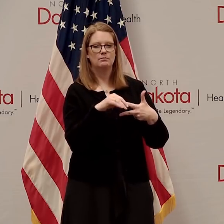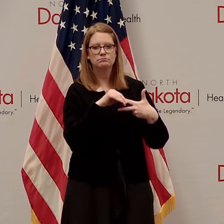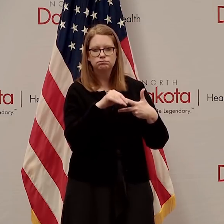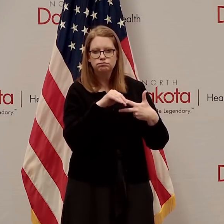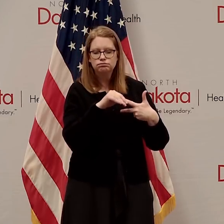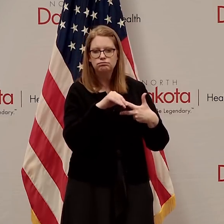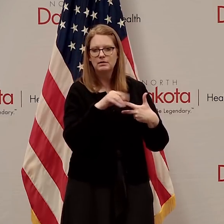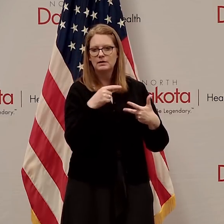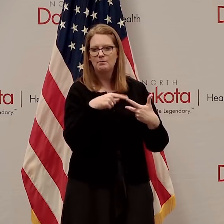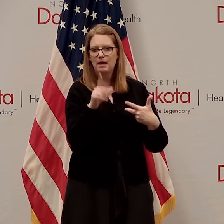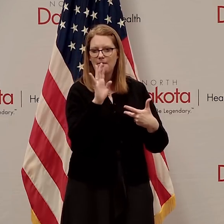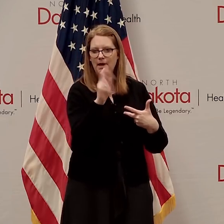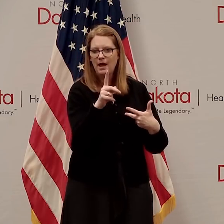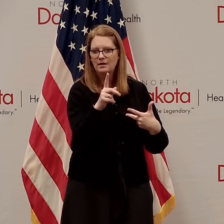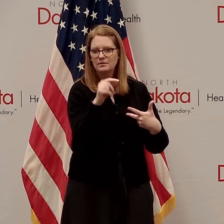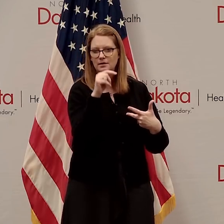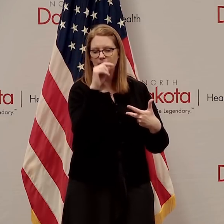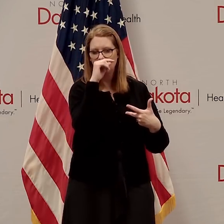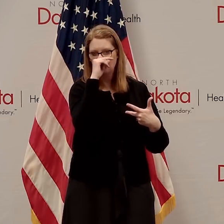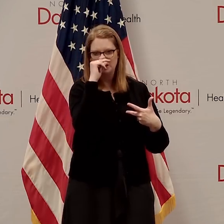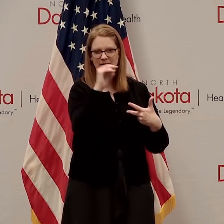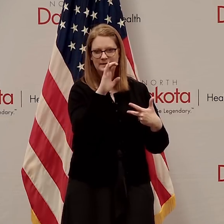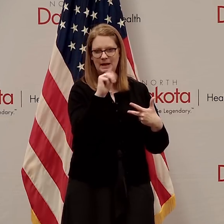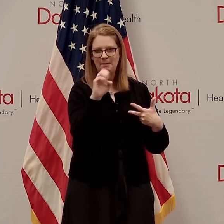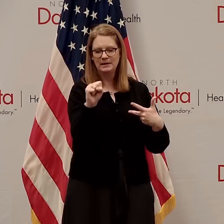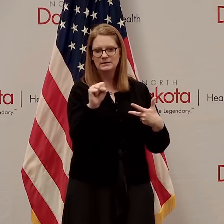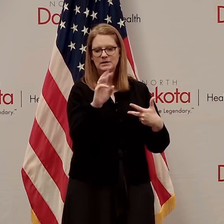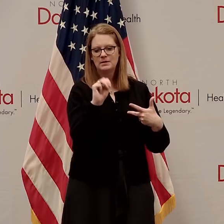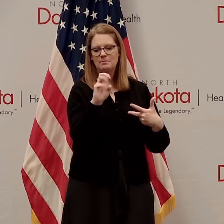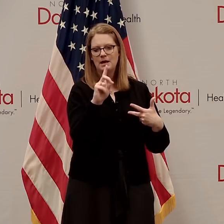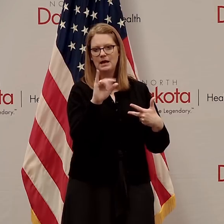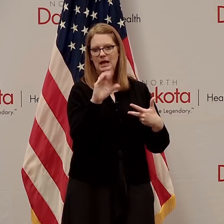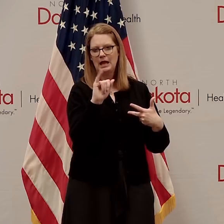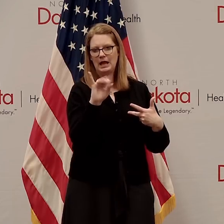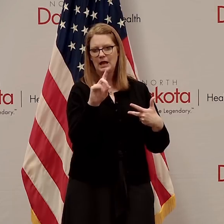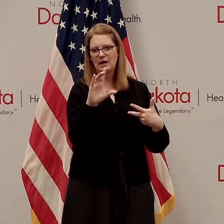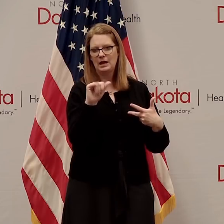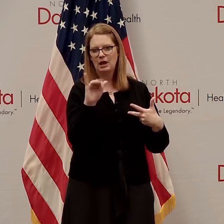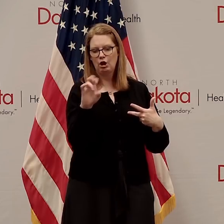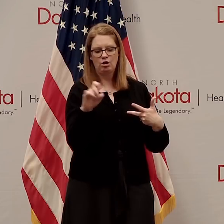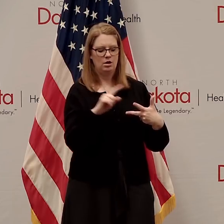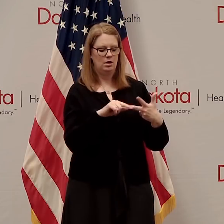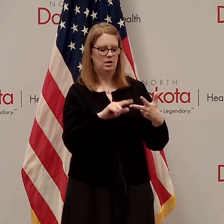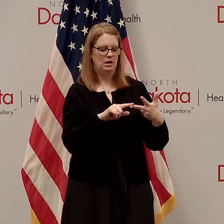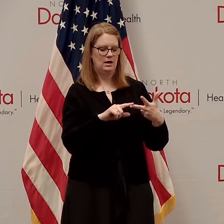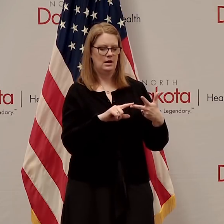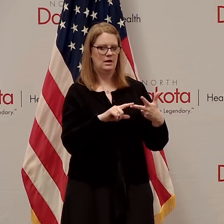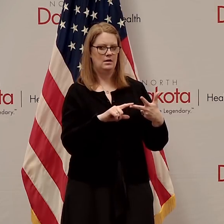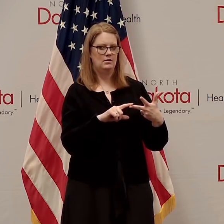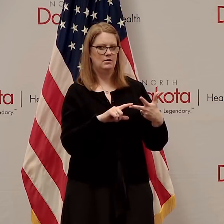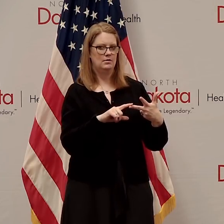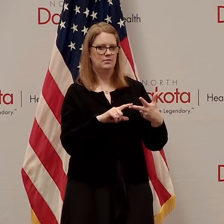how the reimbursement is happening under CMS through Medicaid and Medicare. That's number 2. And then number 3,